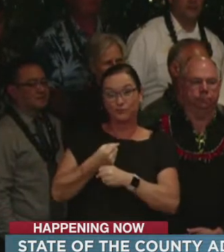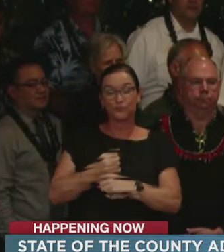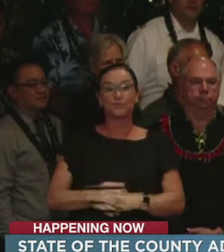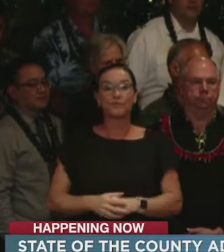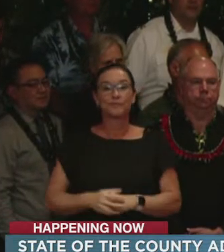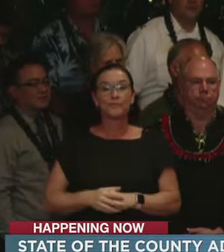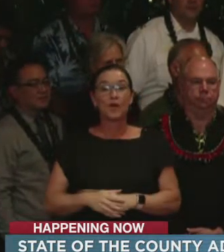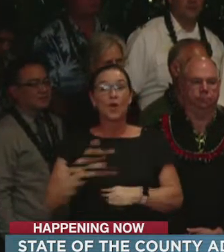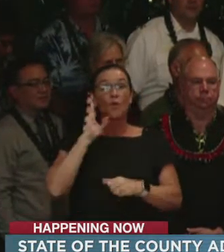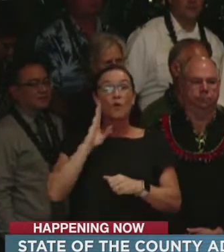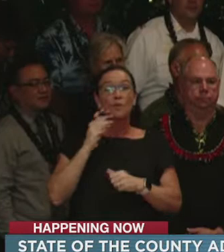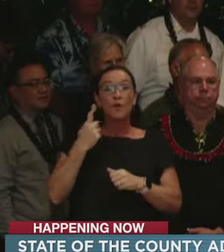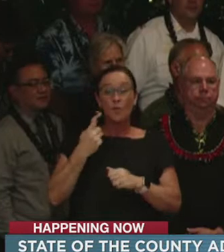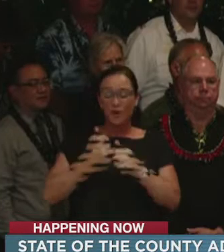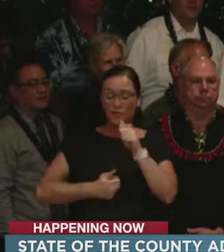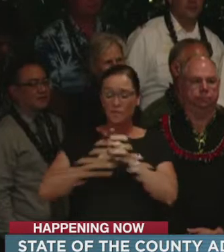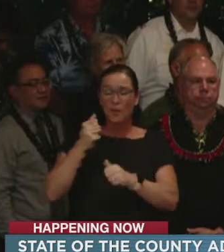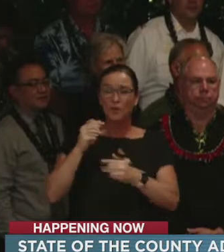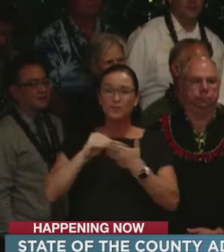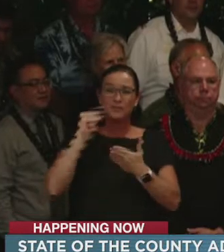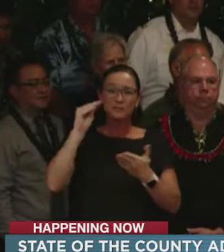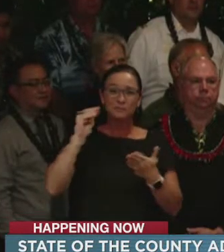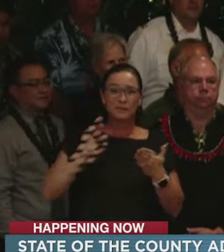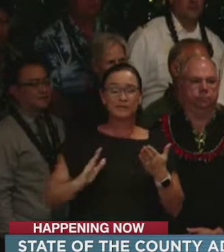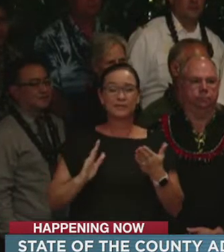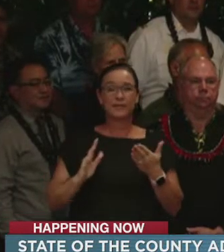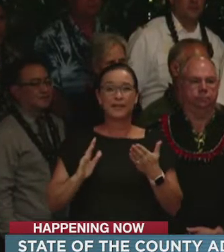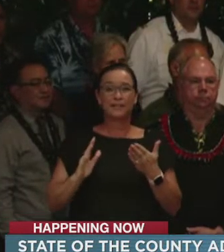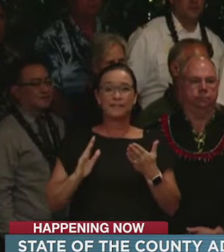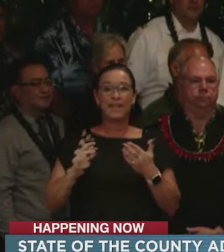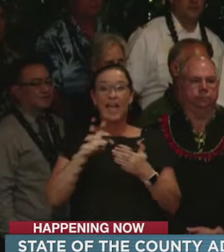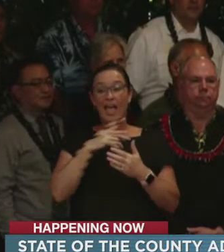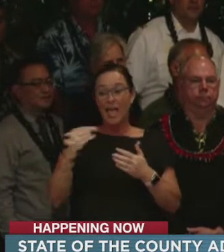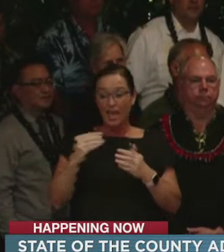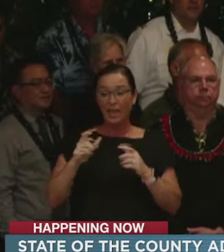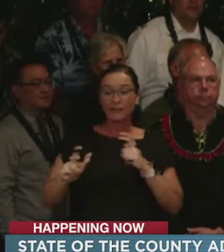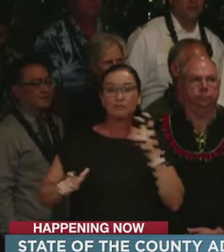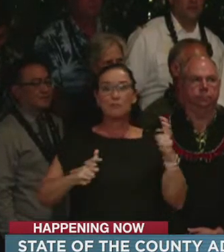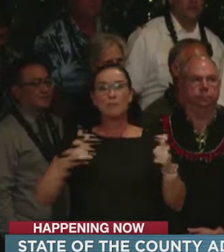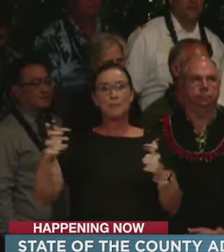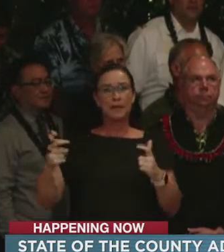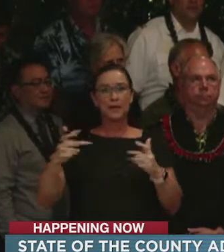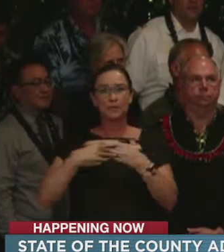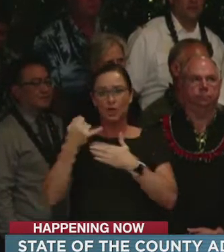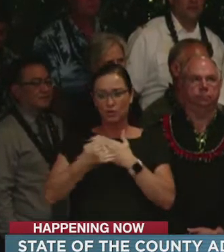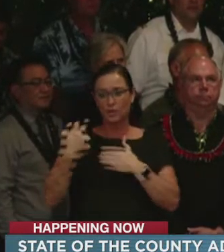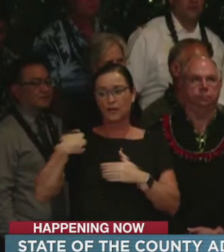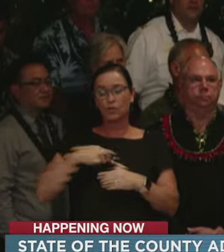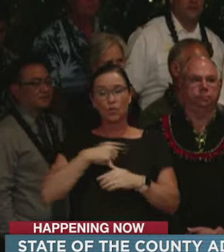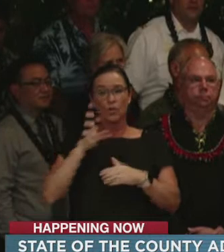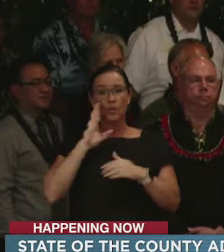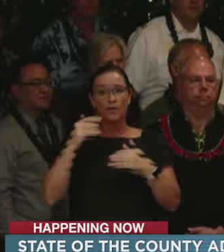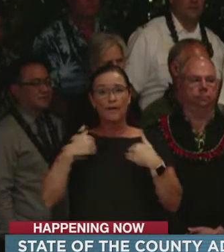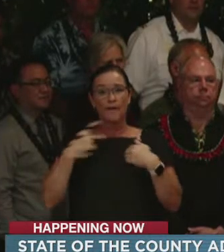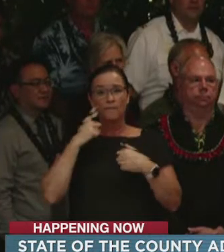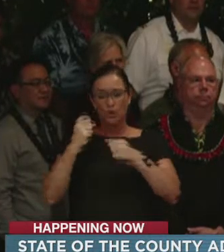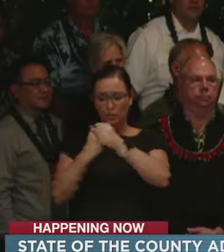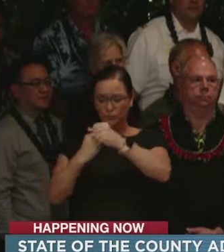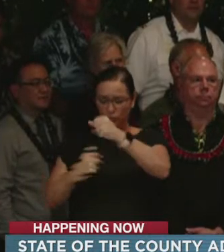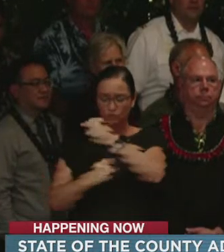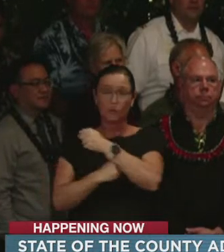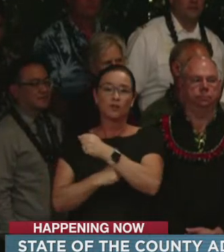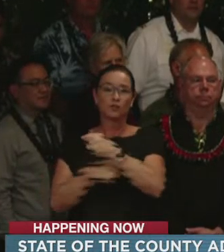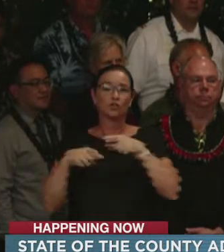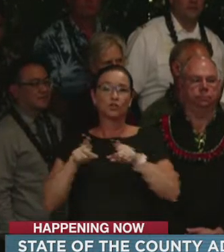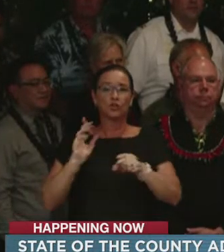This will be one of the most expensive and extensive infrastructure projects we will invest in